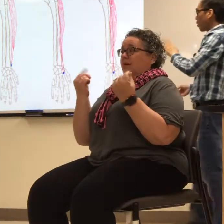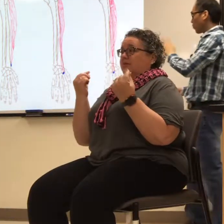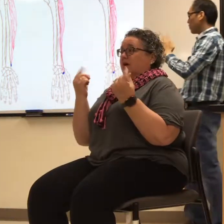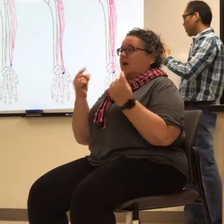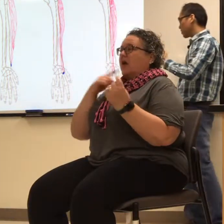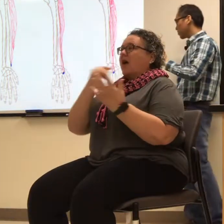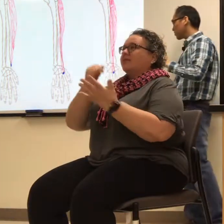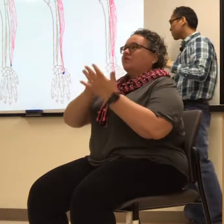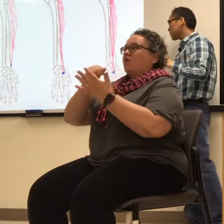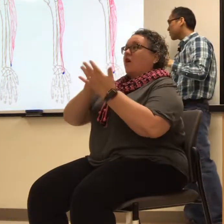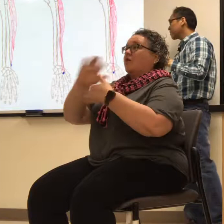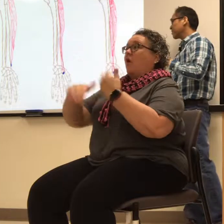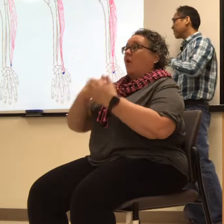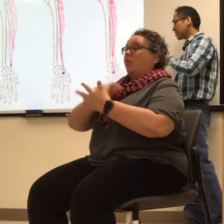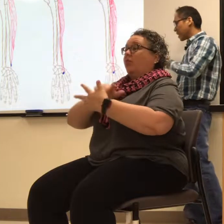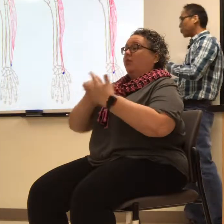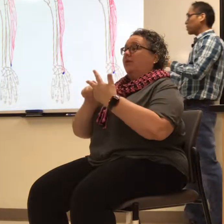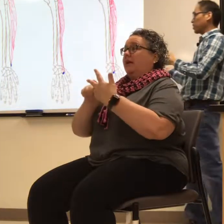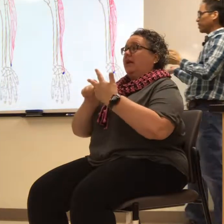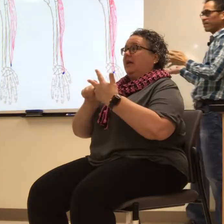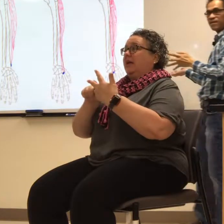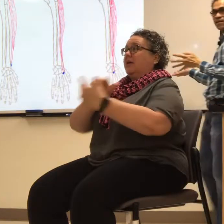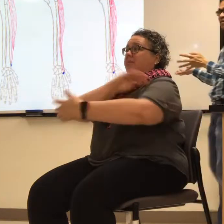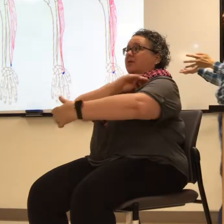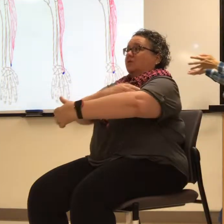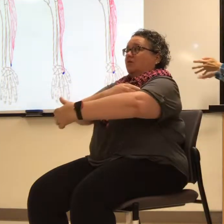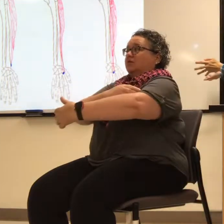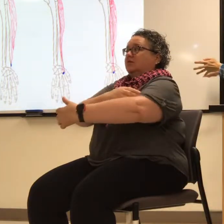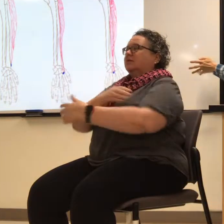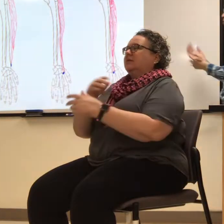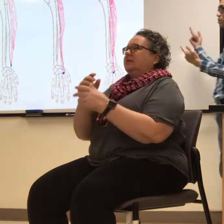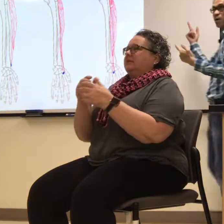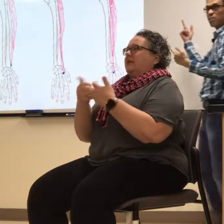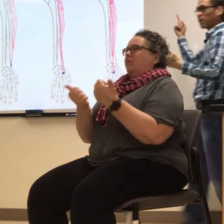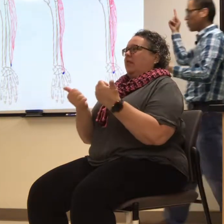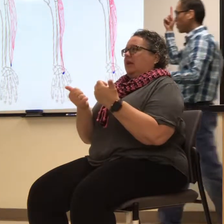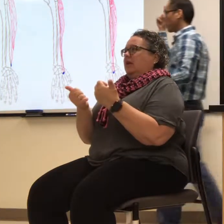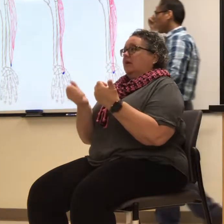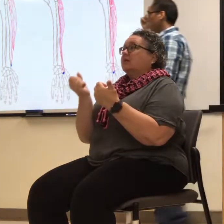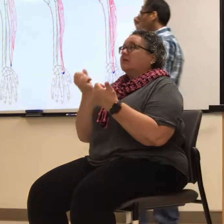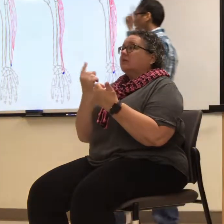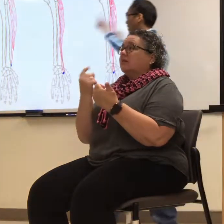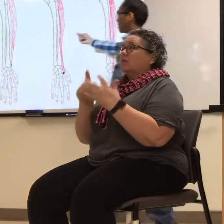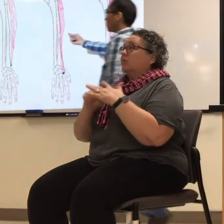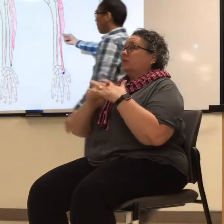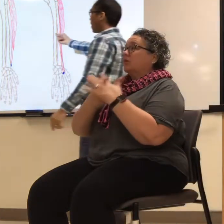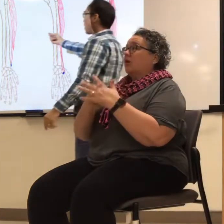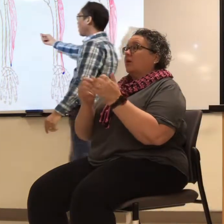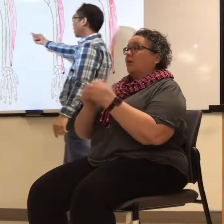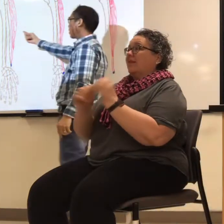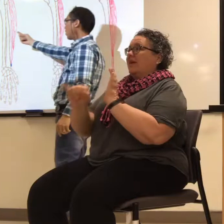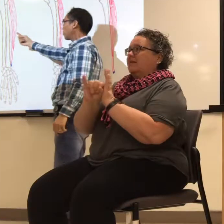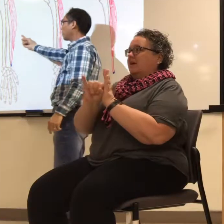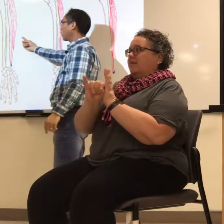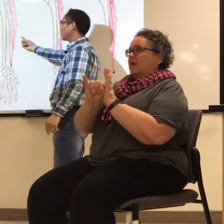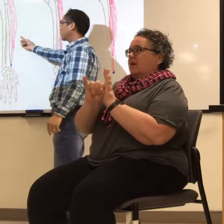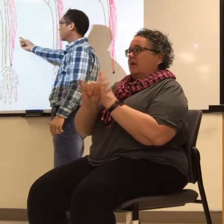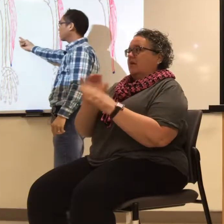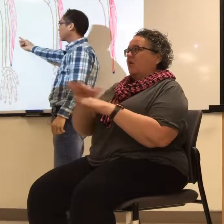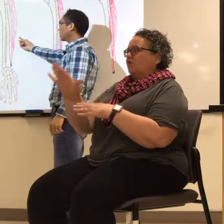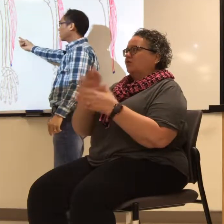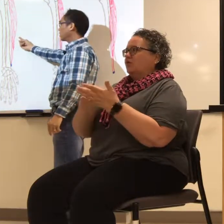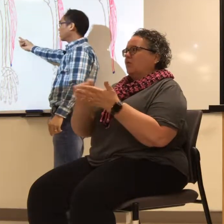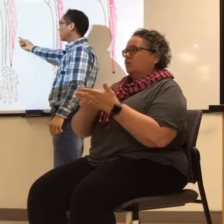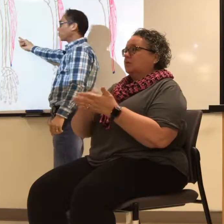drawn all three muscles separately. Right, we started with identify on your